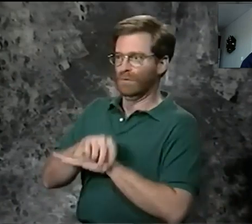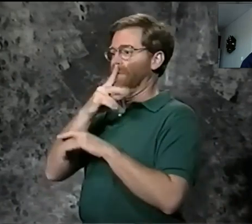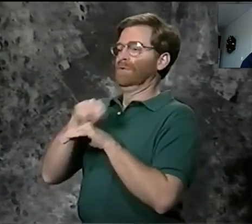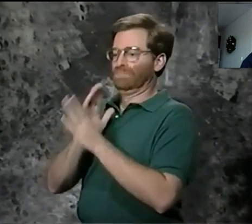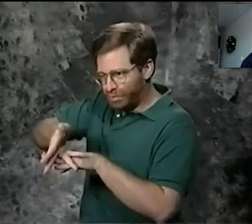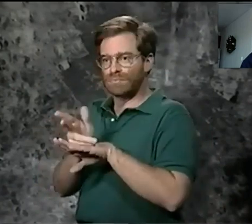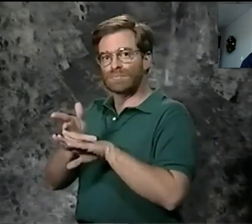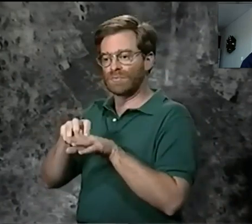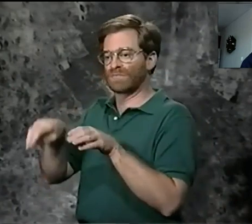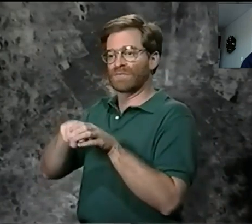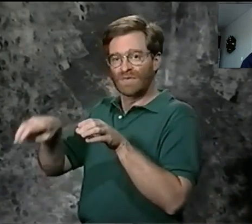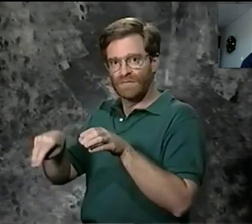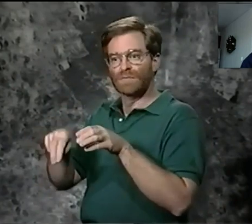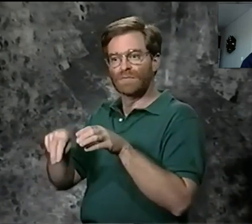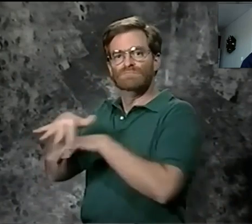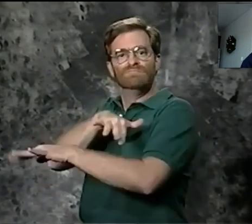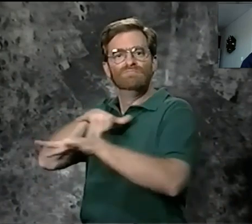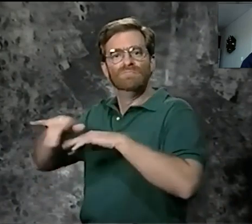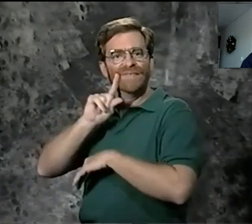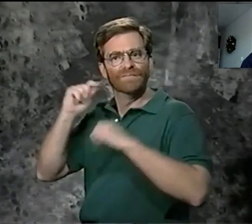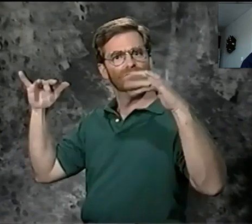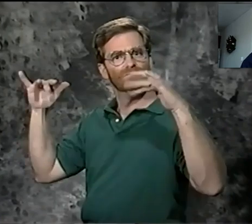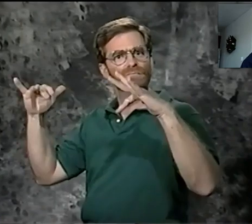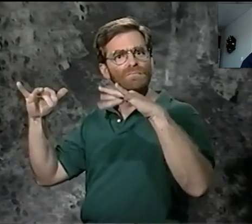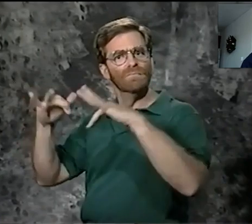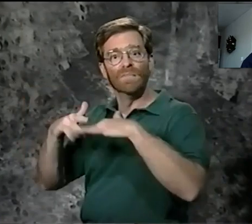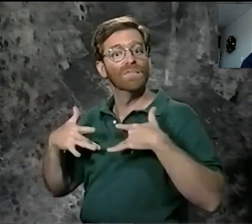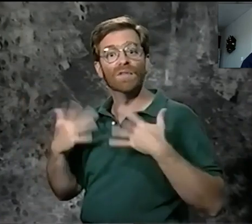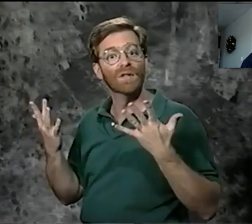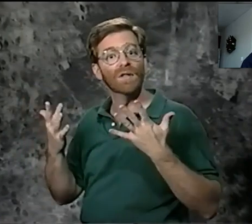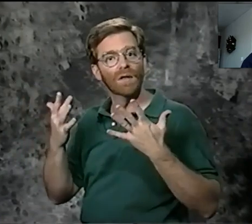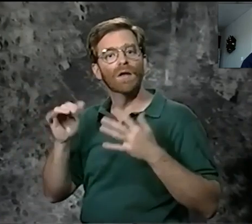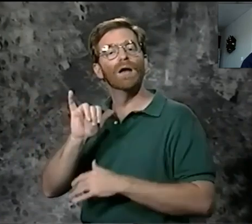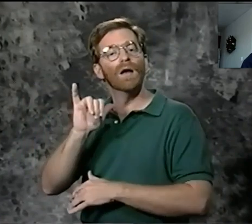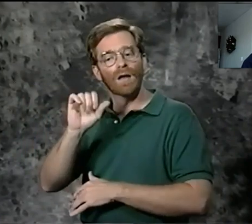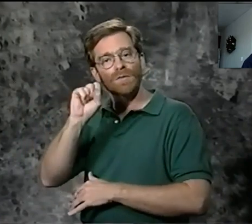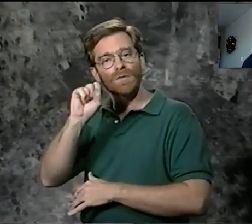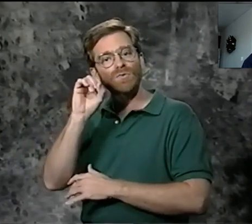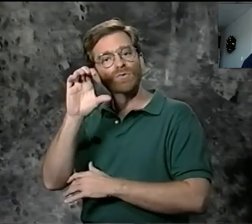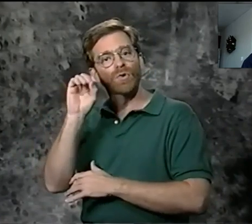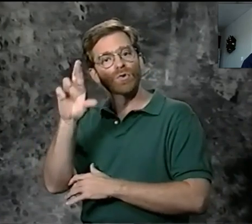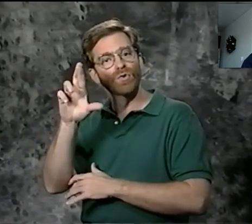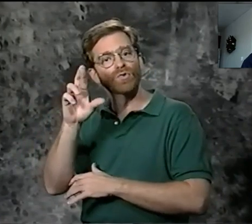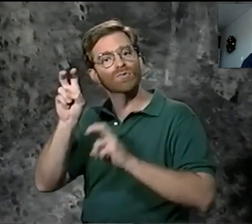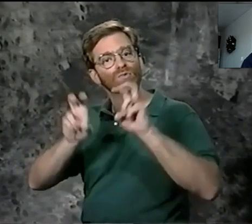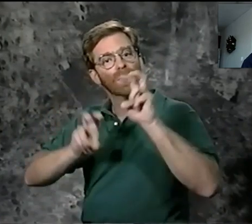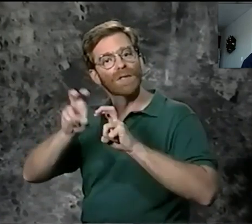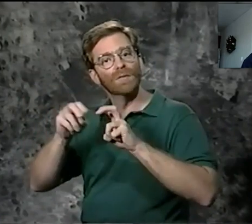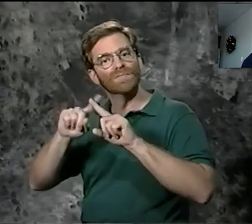I'm thinking the driving in Italy is very crazy. So they get in the car with the stranger, and they're swerving back and